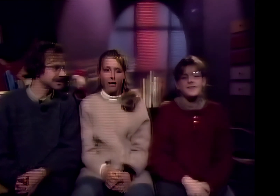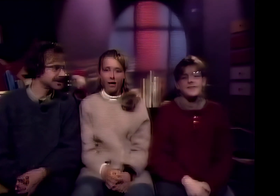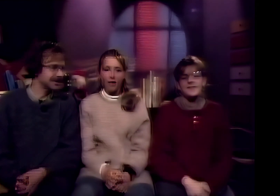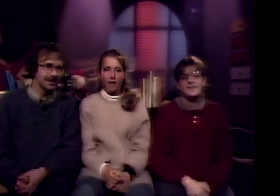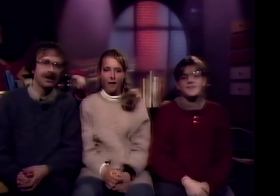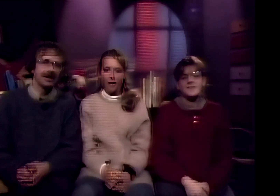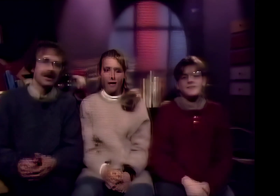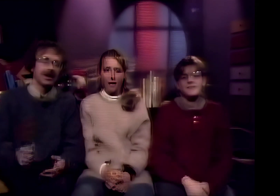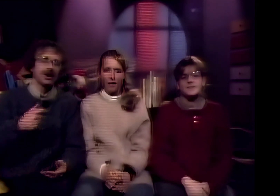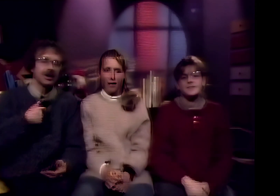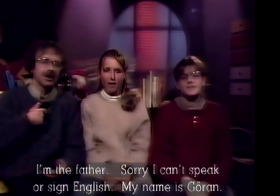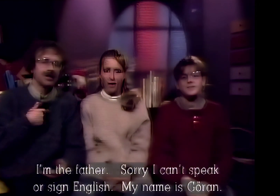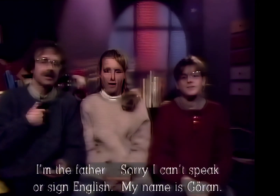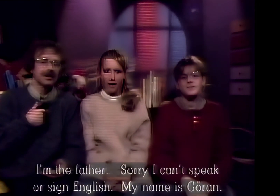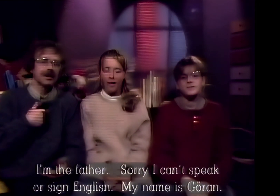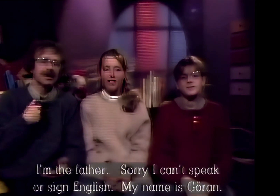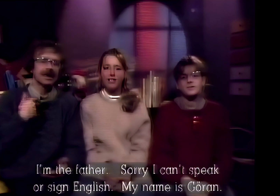Hello. And you are?